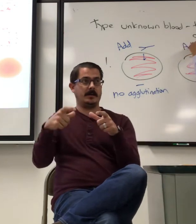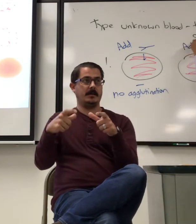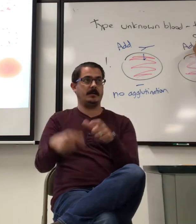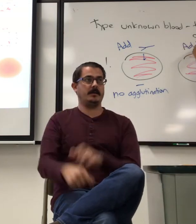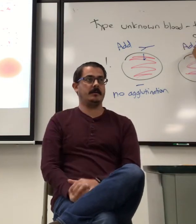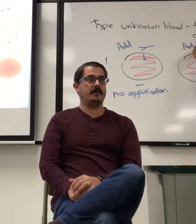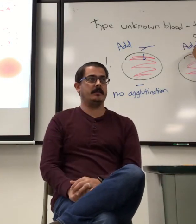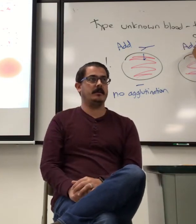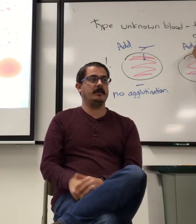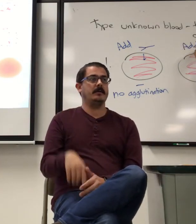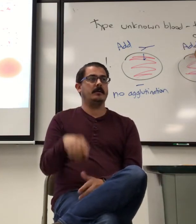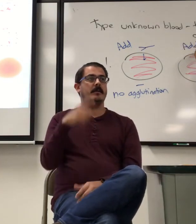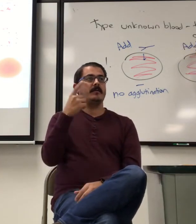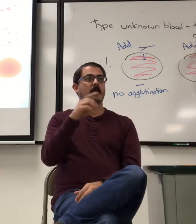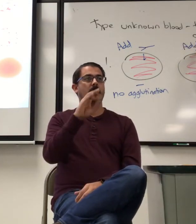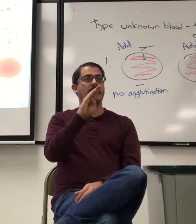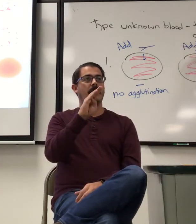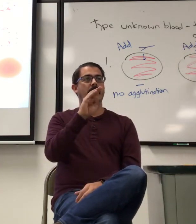Add anti-B.